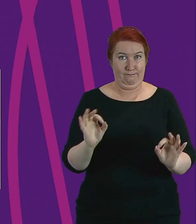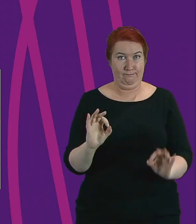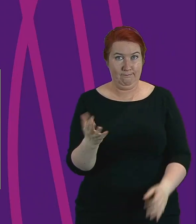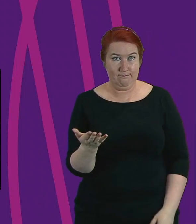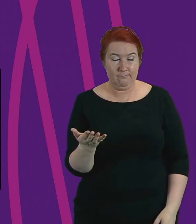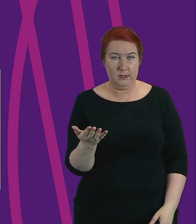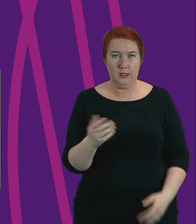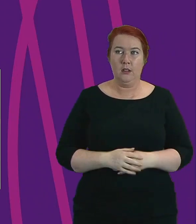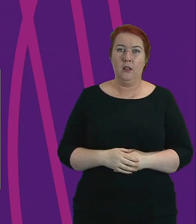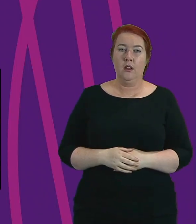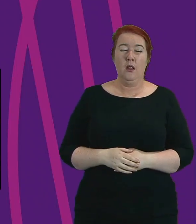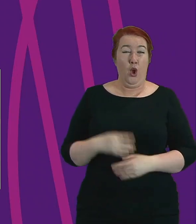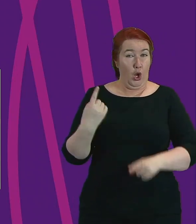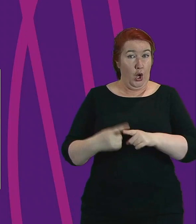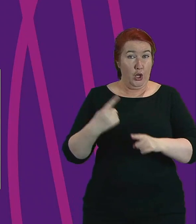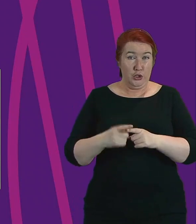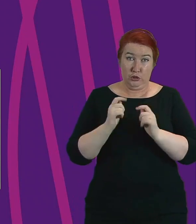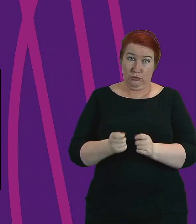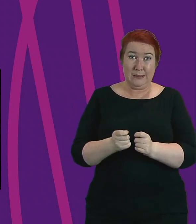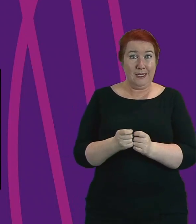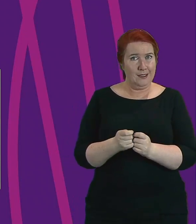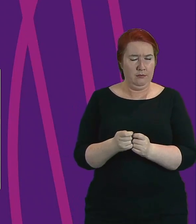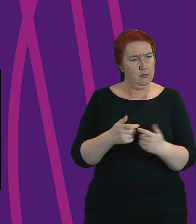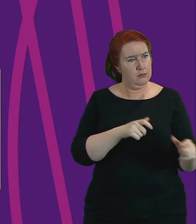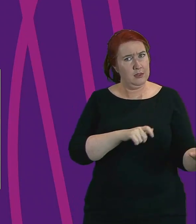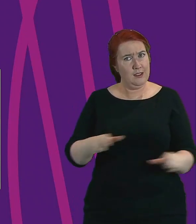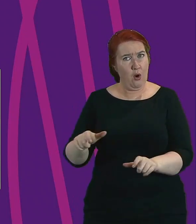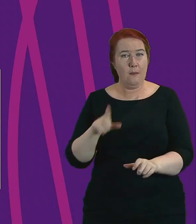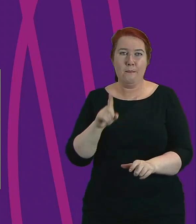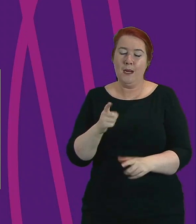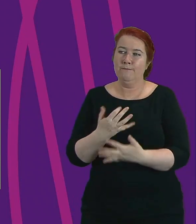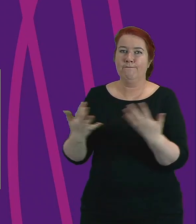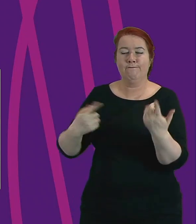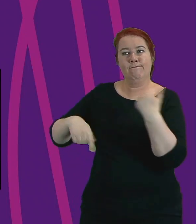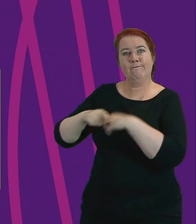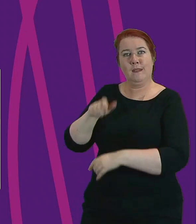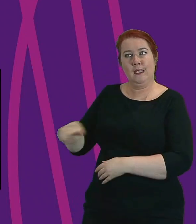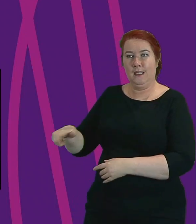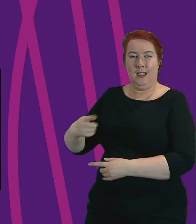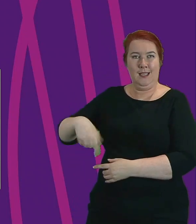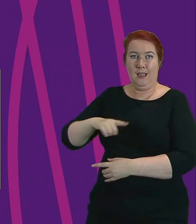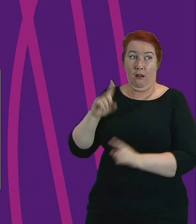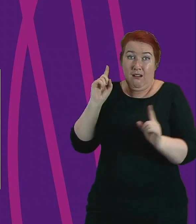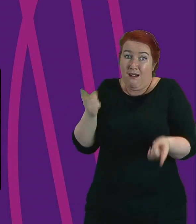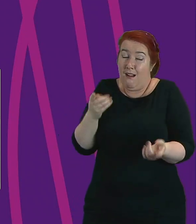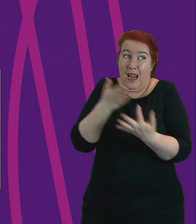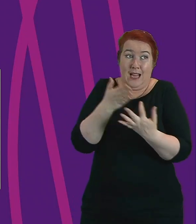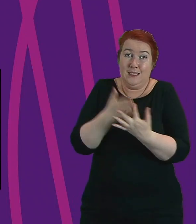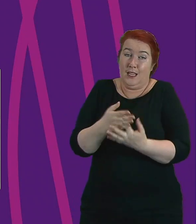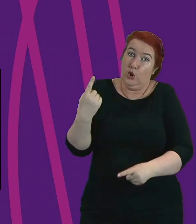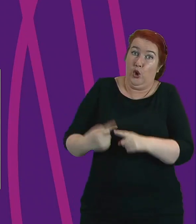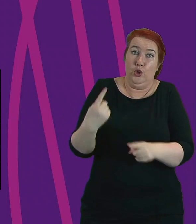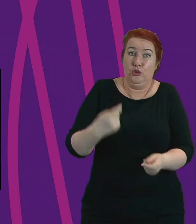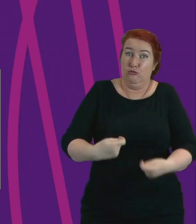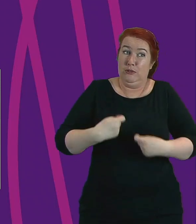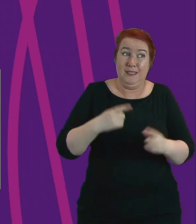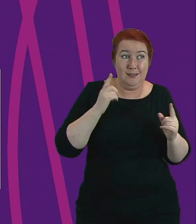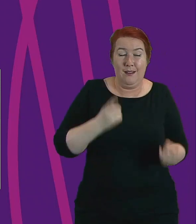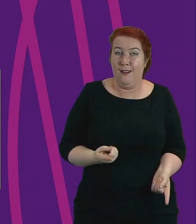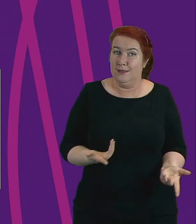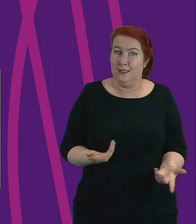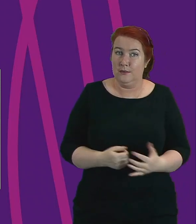to be continuing, but we all know constituents who've been unable to access urgent medical treatment. And earlier today, official figures